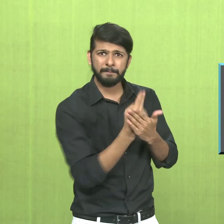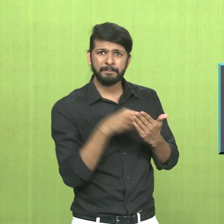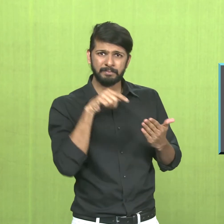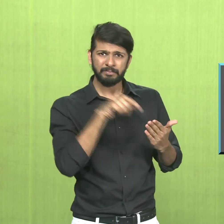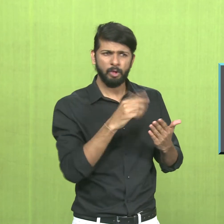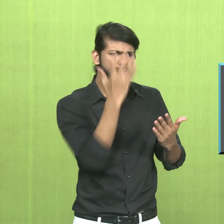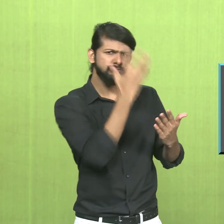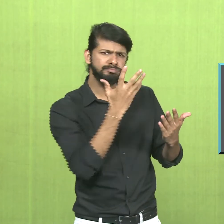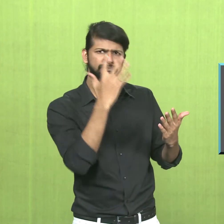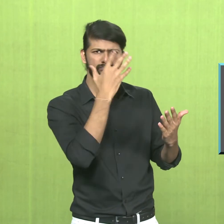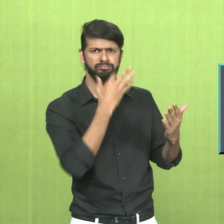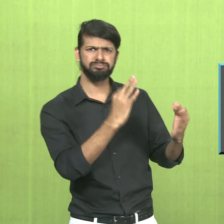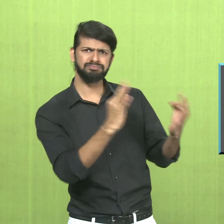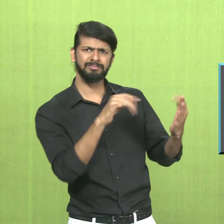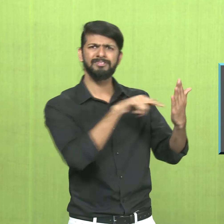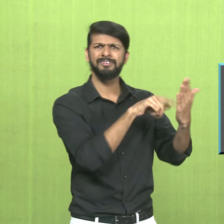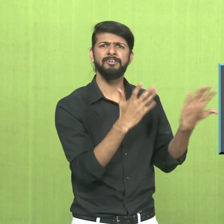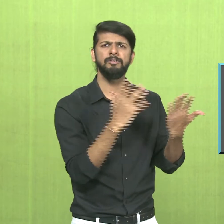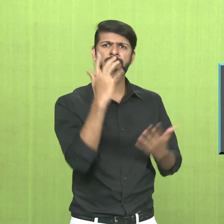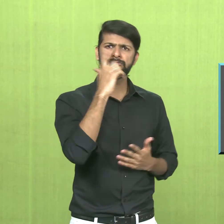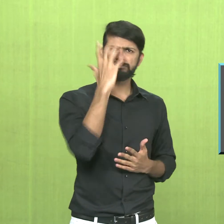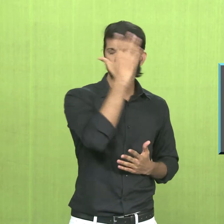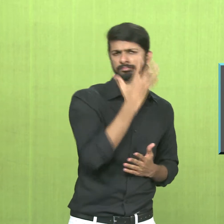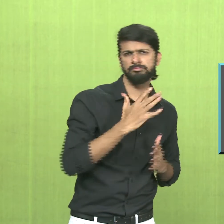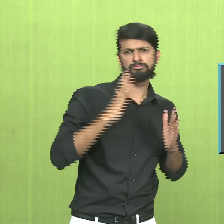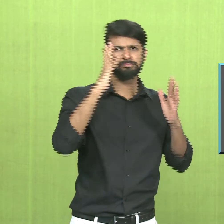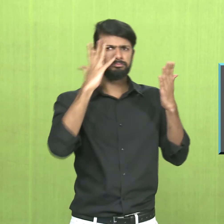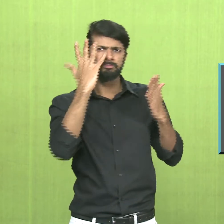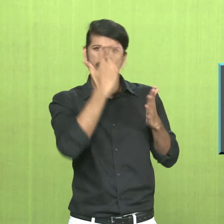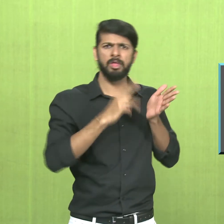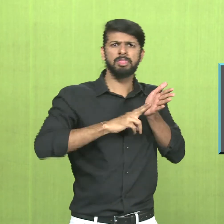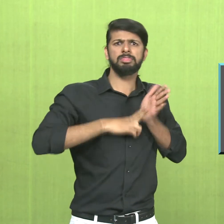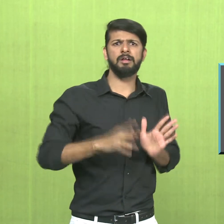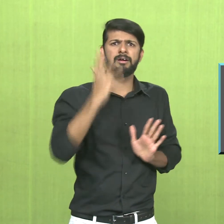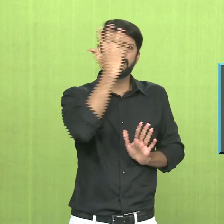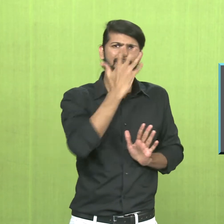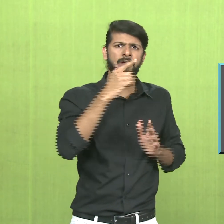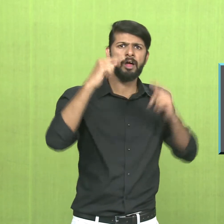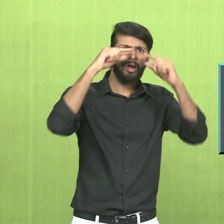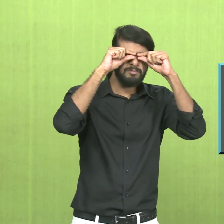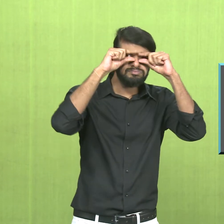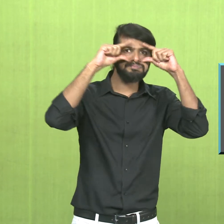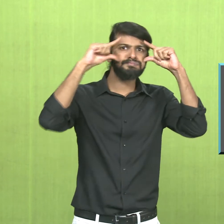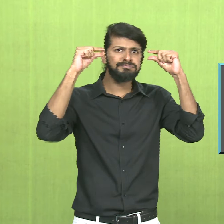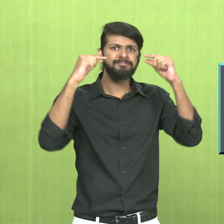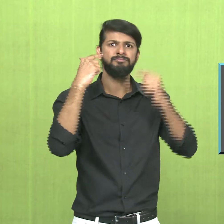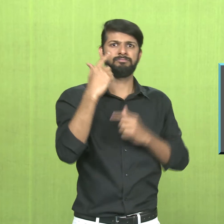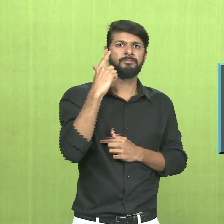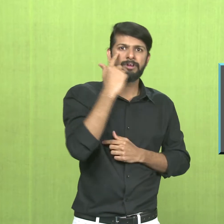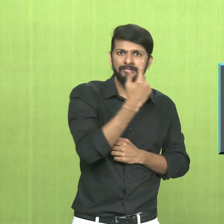The artist Paritosh Sen has tried to evoke the beauty of nature through